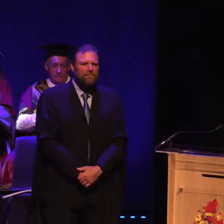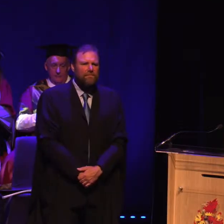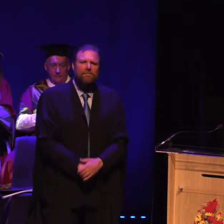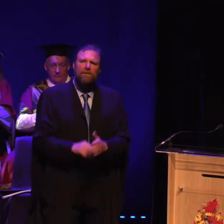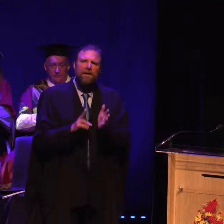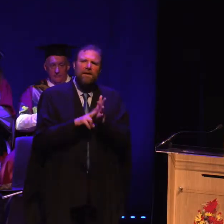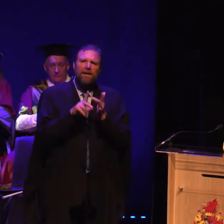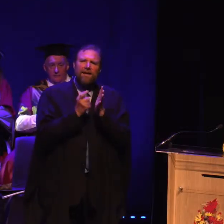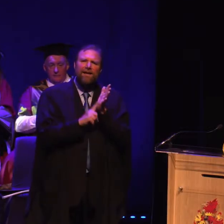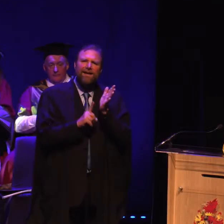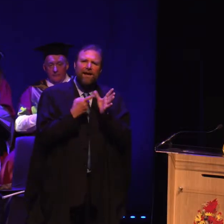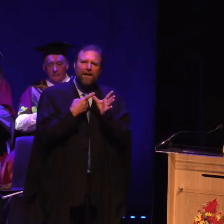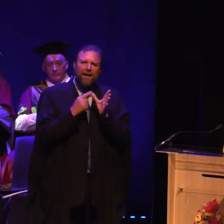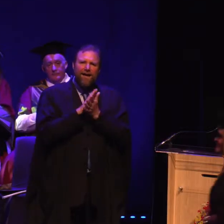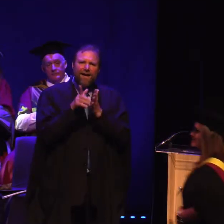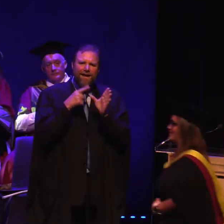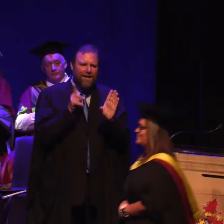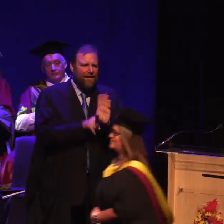Nicola Hayes.